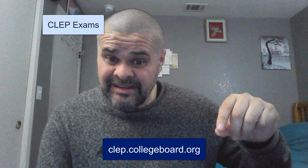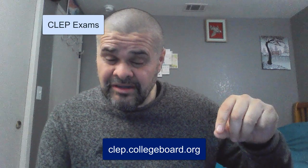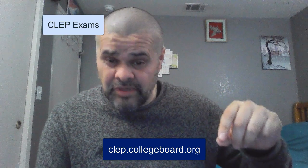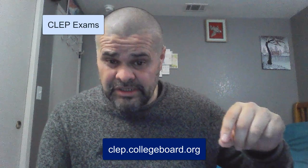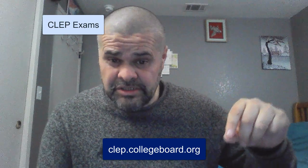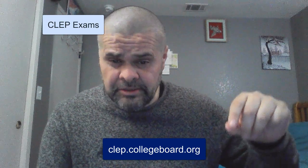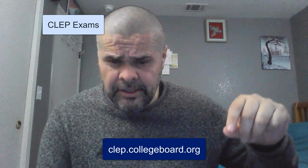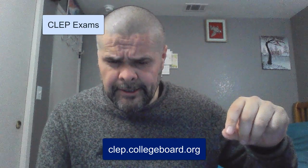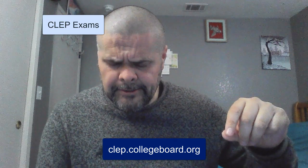right?